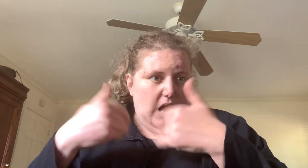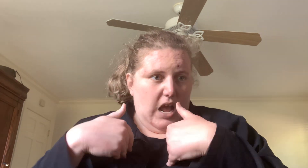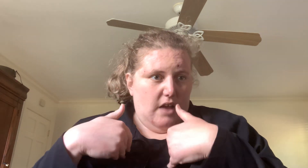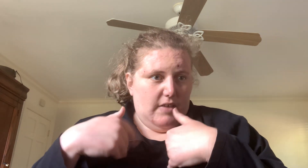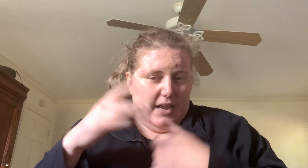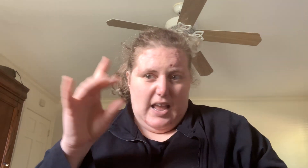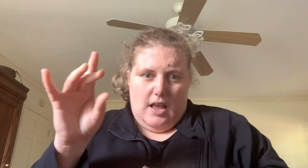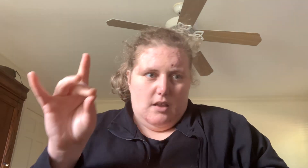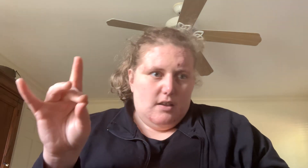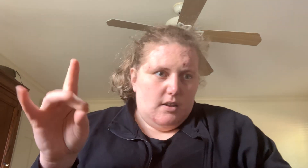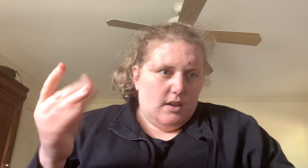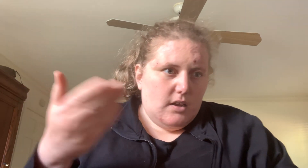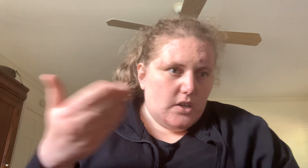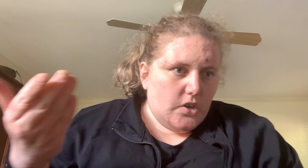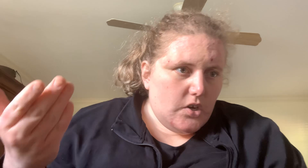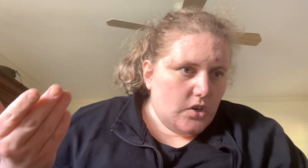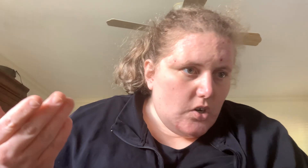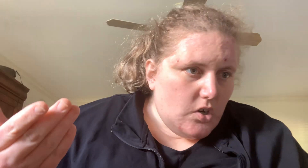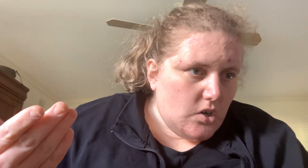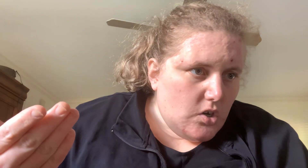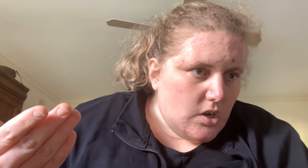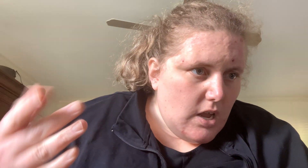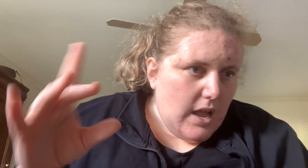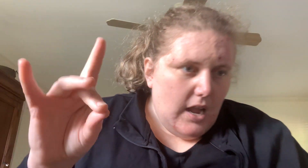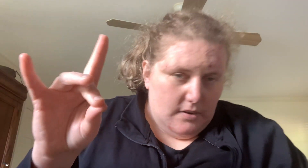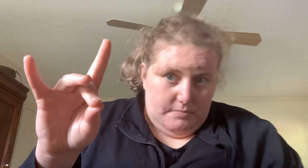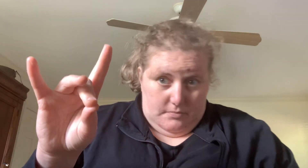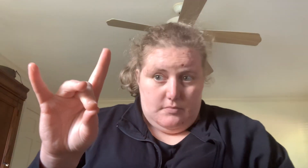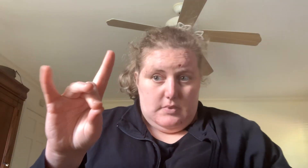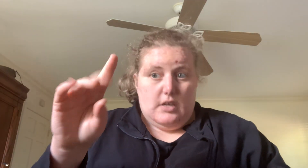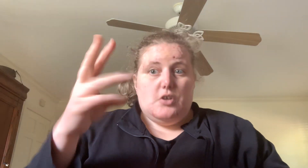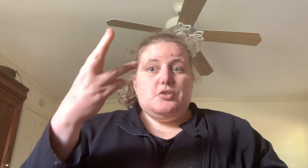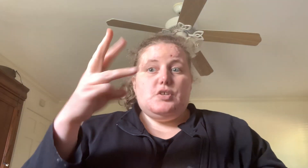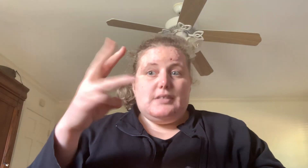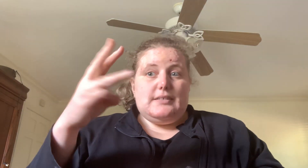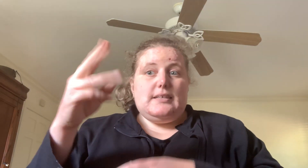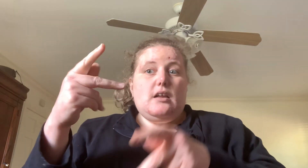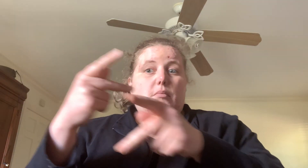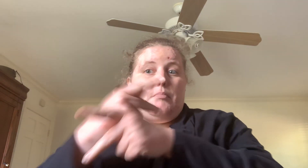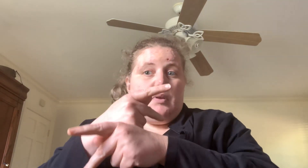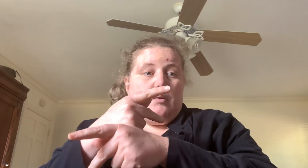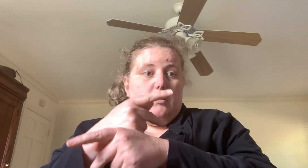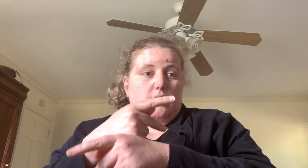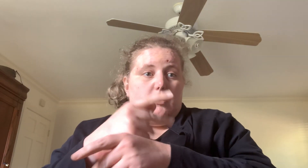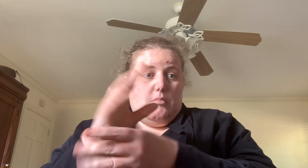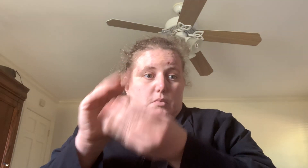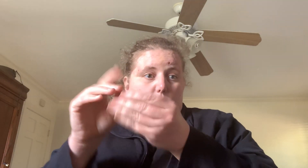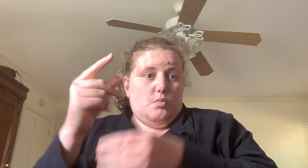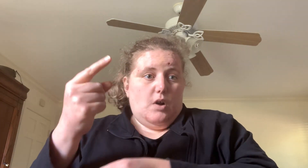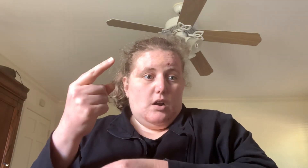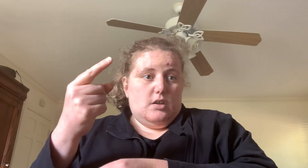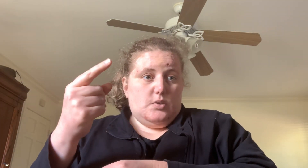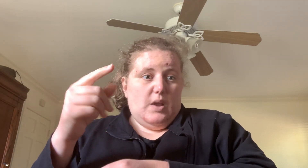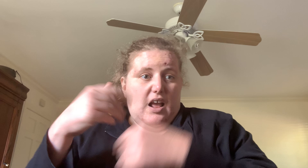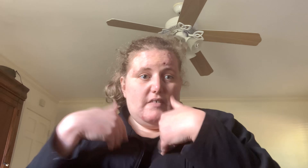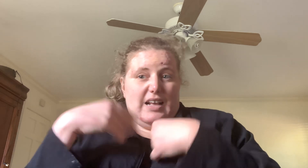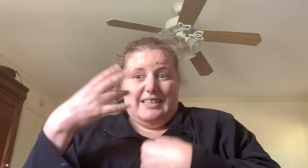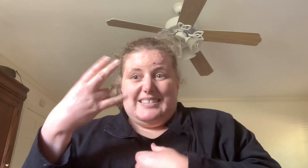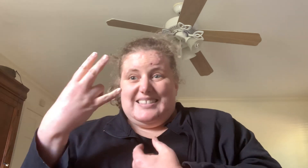Now we have 16 plus 1, so we have 17 oxygens on the right and 2 on the left. So we're